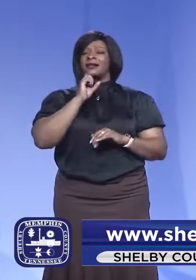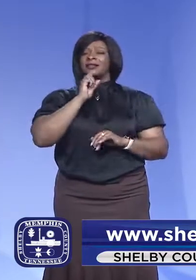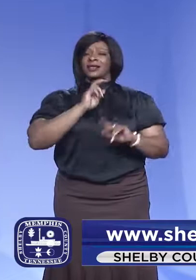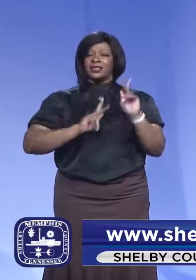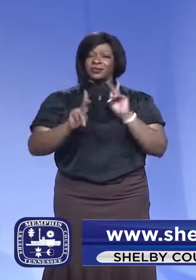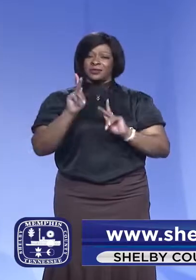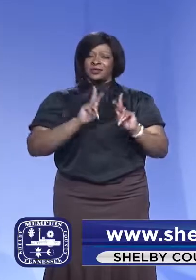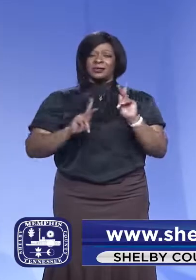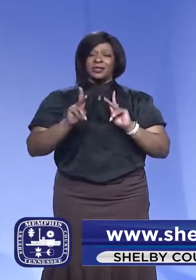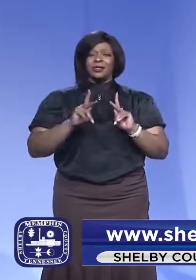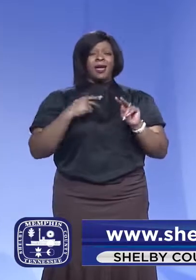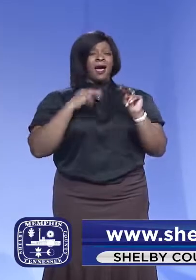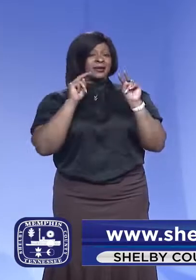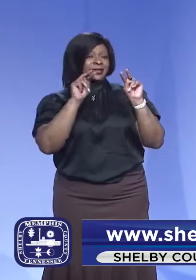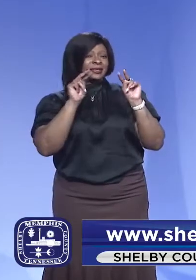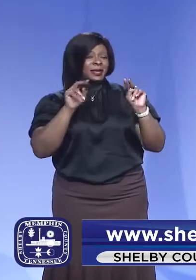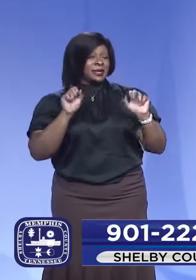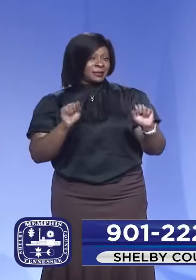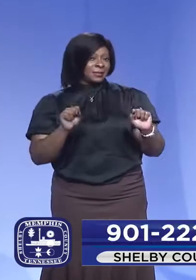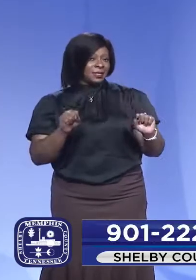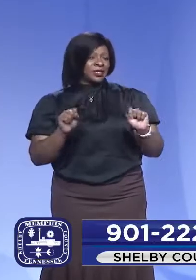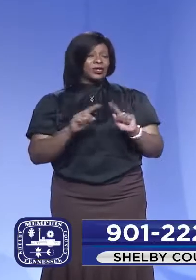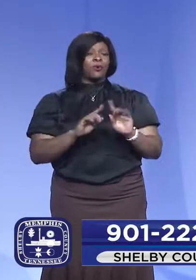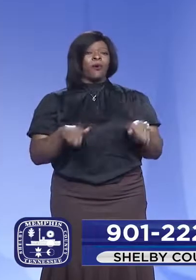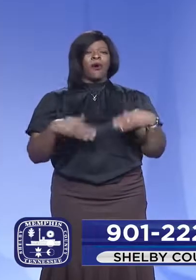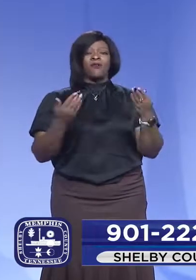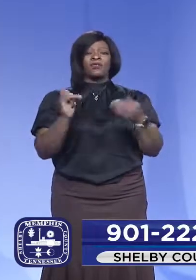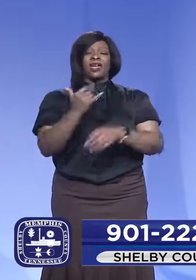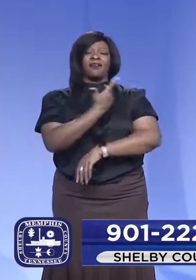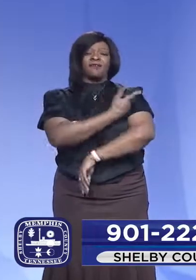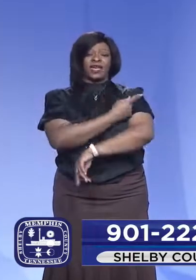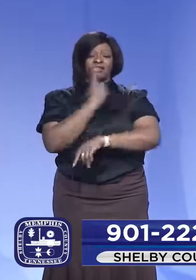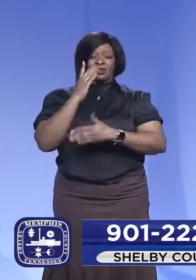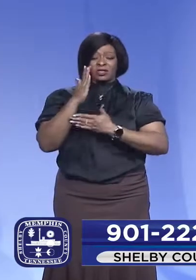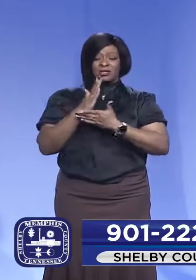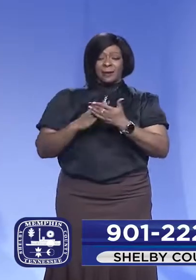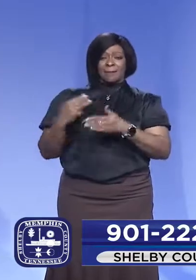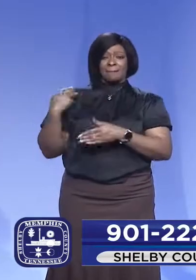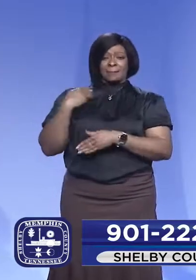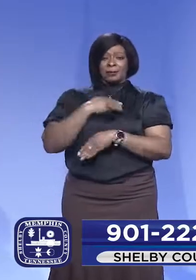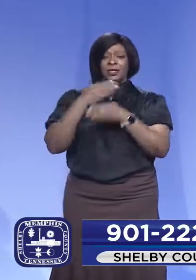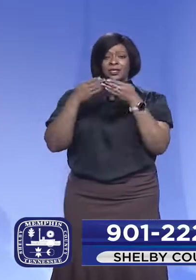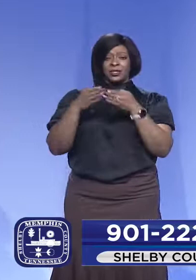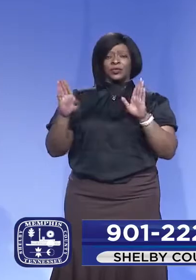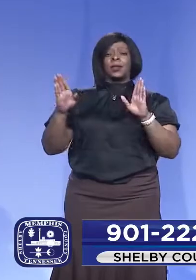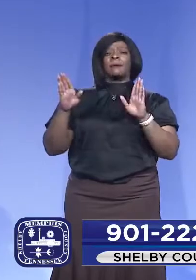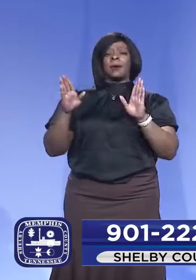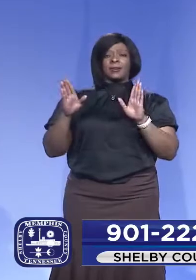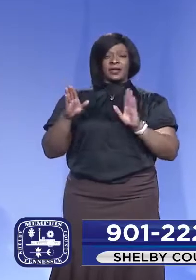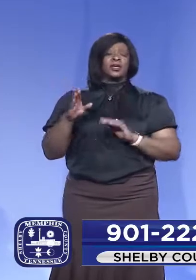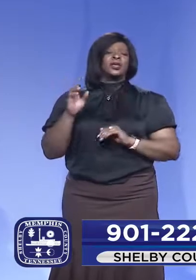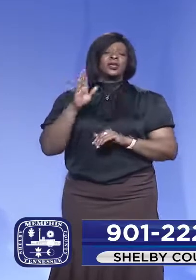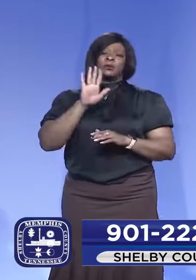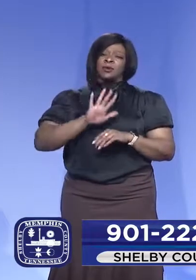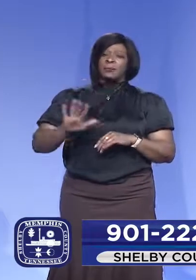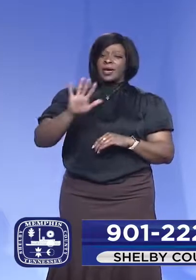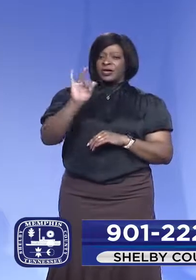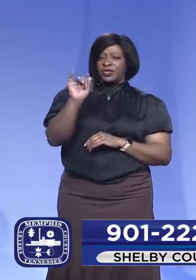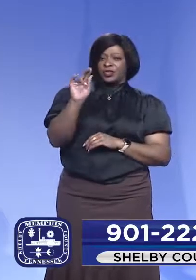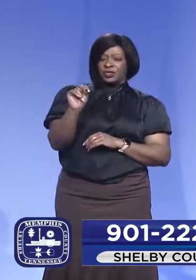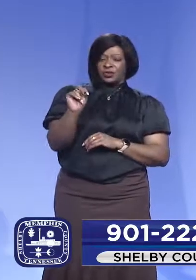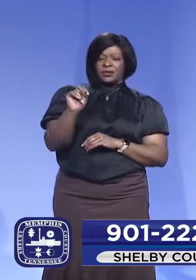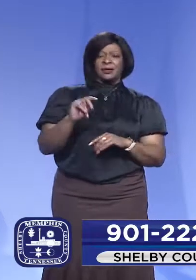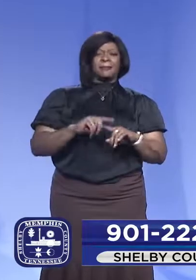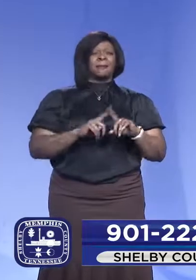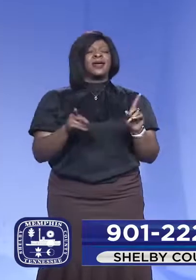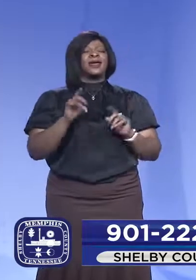our anticipated ability to offer vaccine to some members of the general public should be in January. But